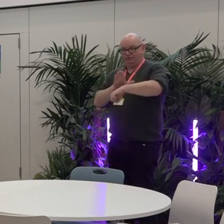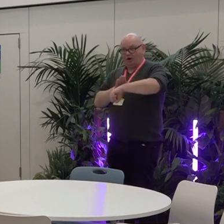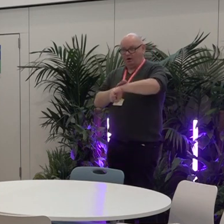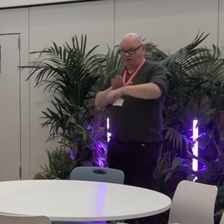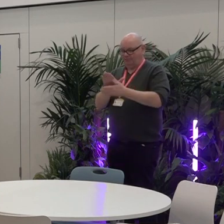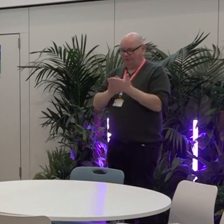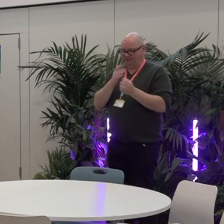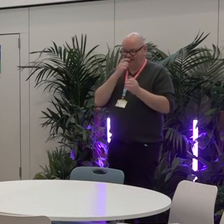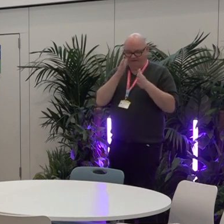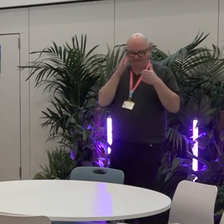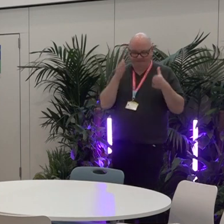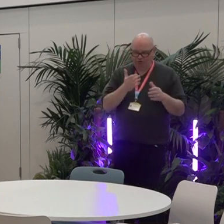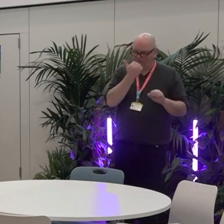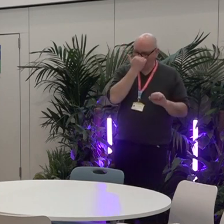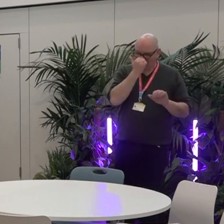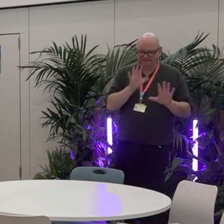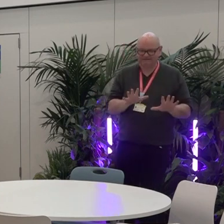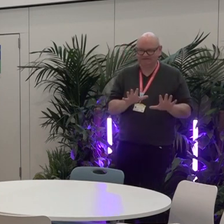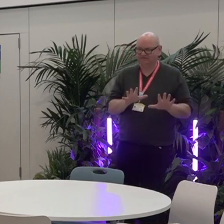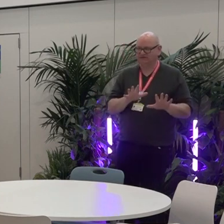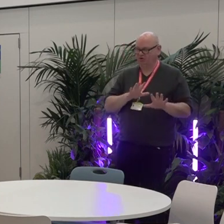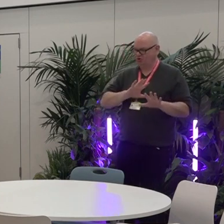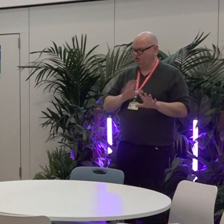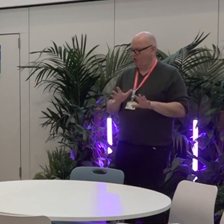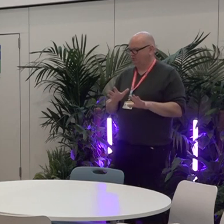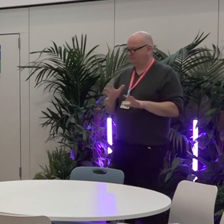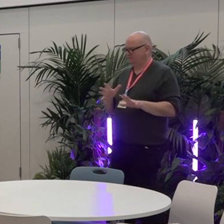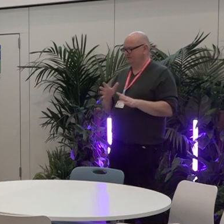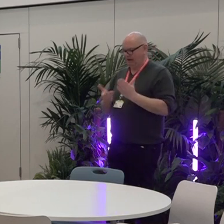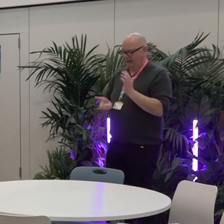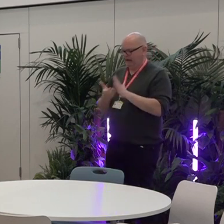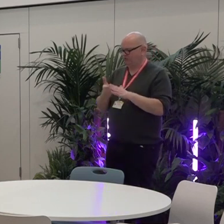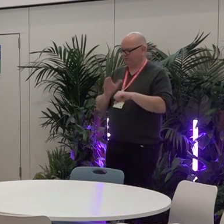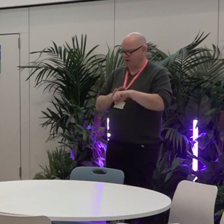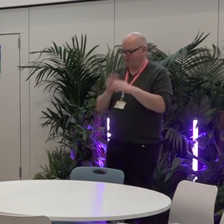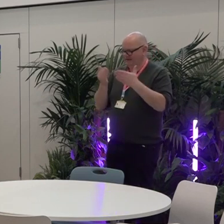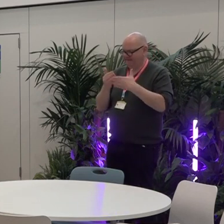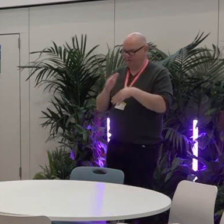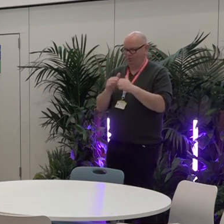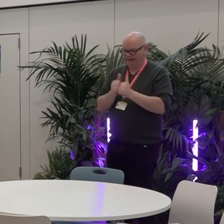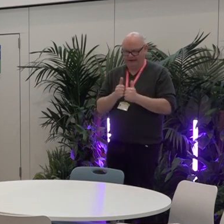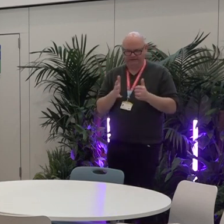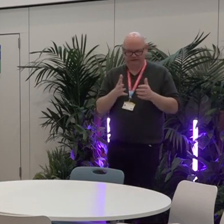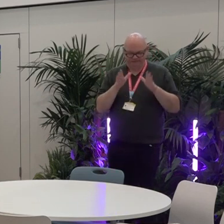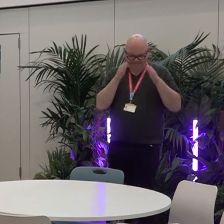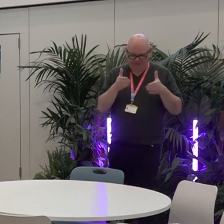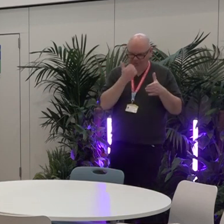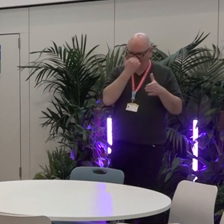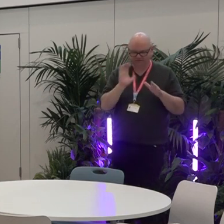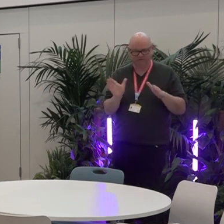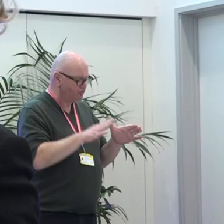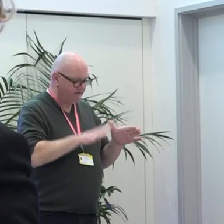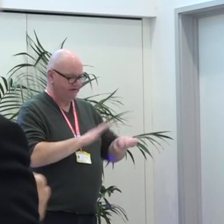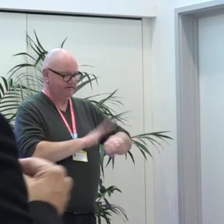business, not to have to do it in the spare time, but actually time to actually do business thinking and business